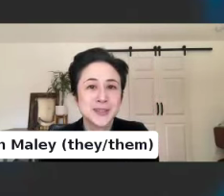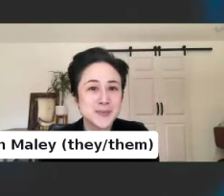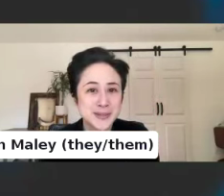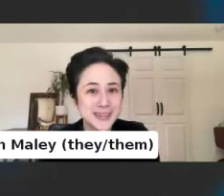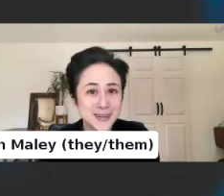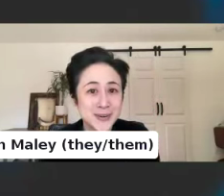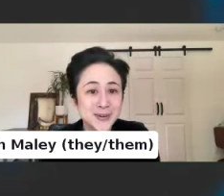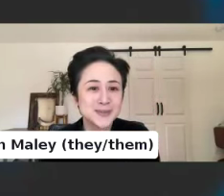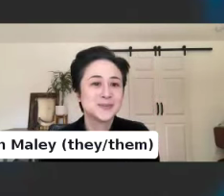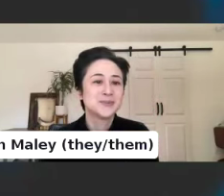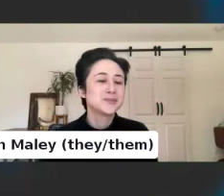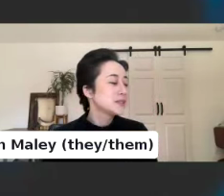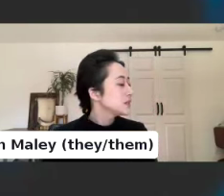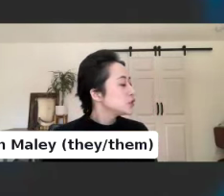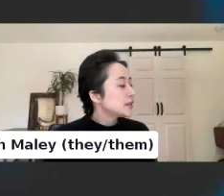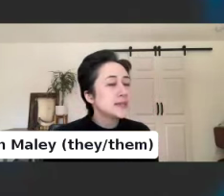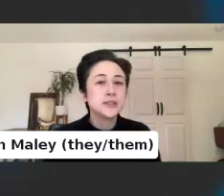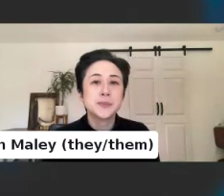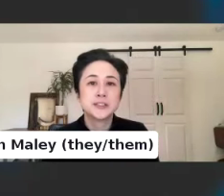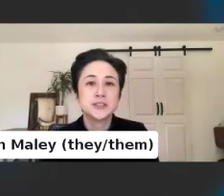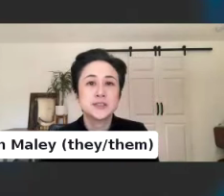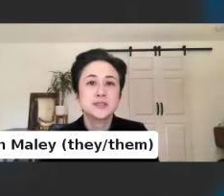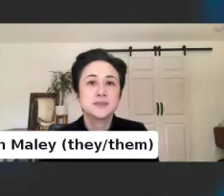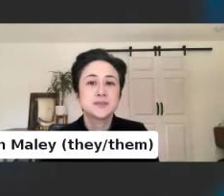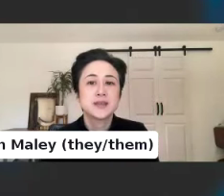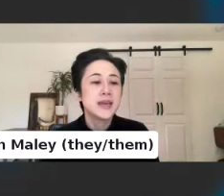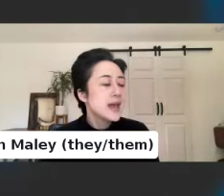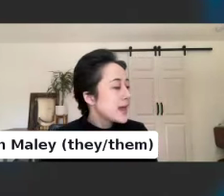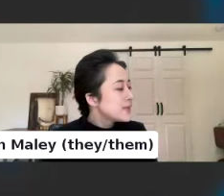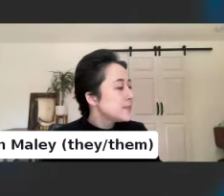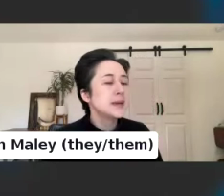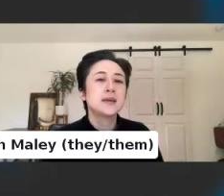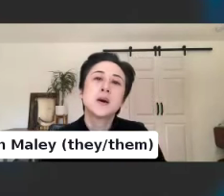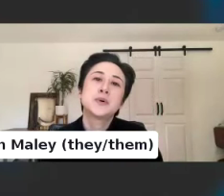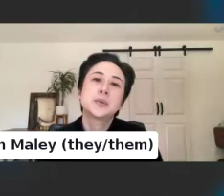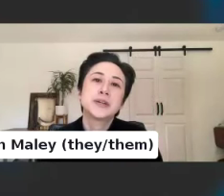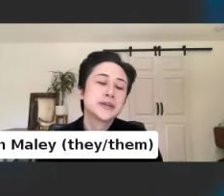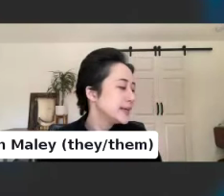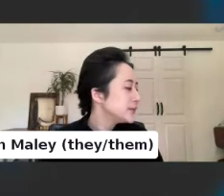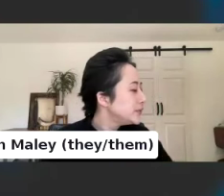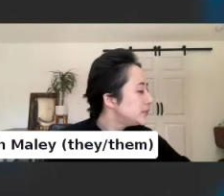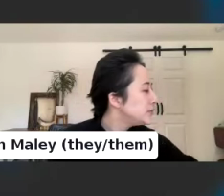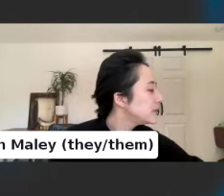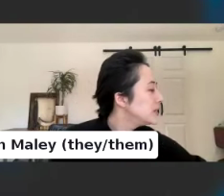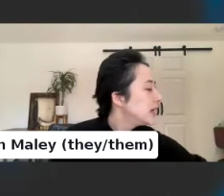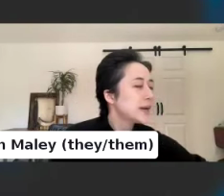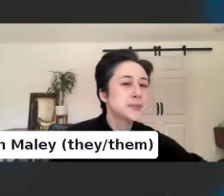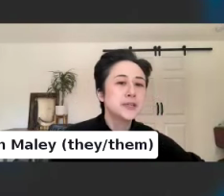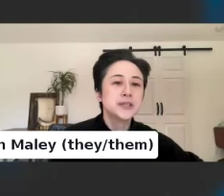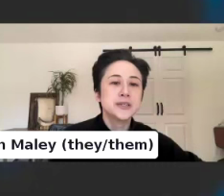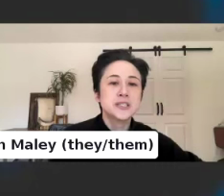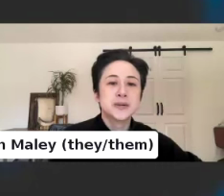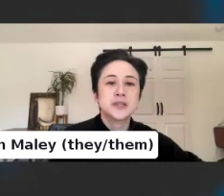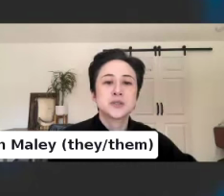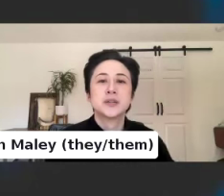to look at the book yet at all. Jot down your impressions. And then pick a couple where you're like, ooh, I'm